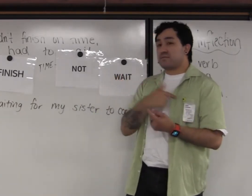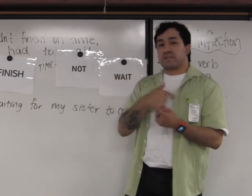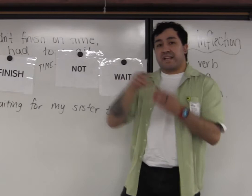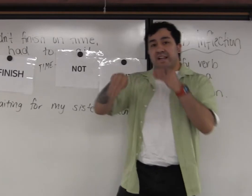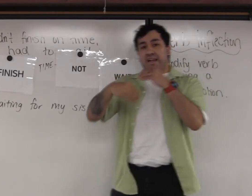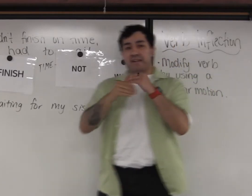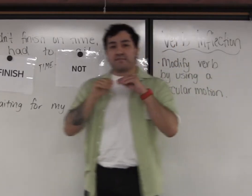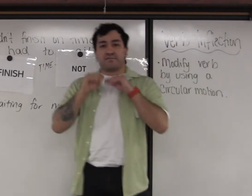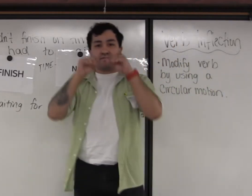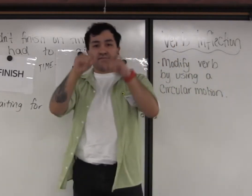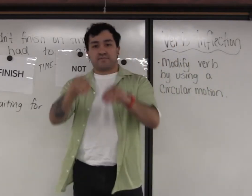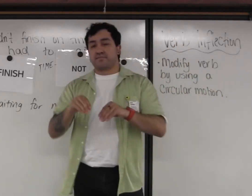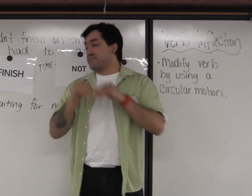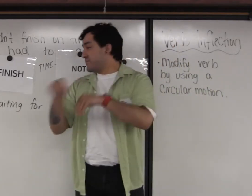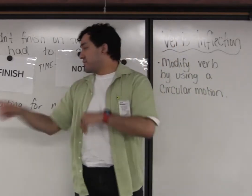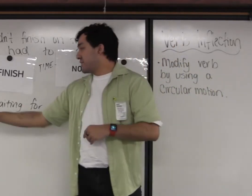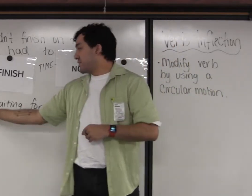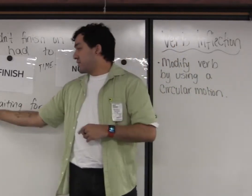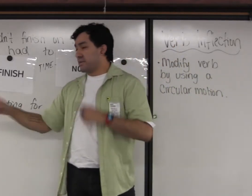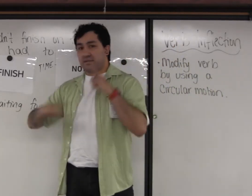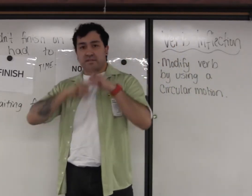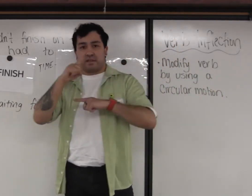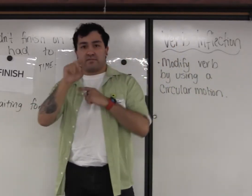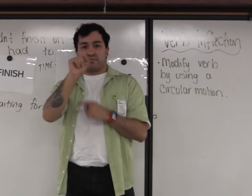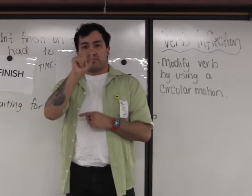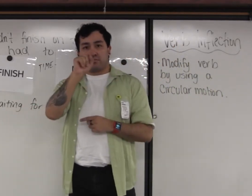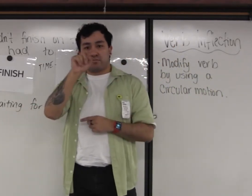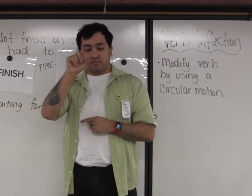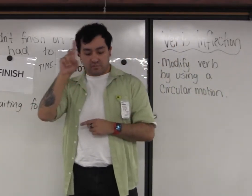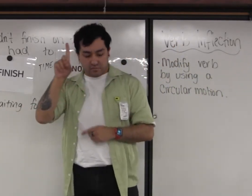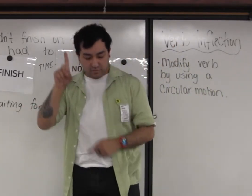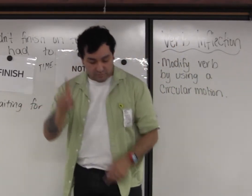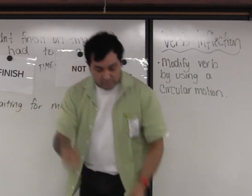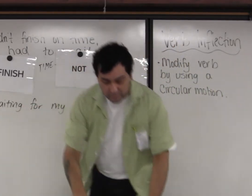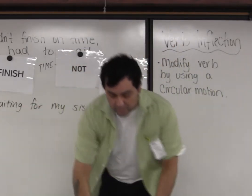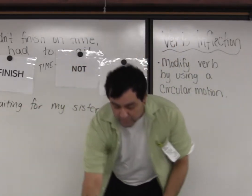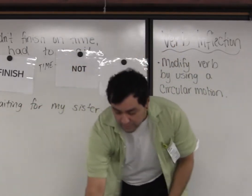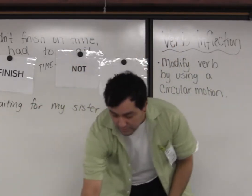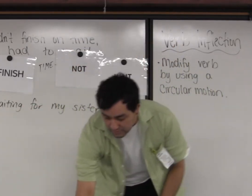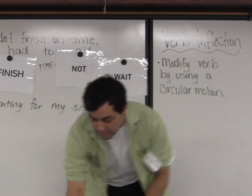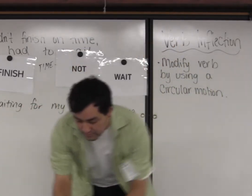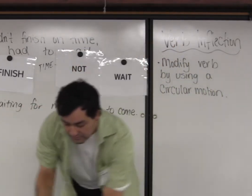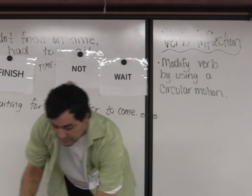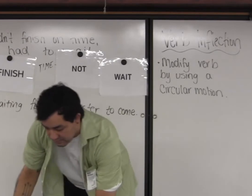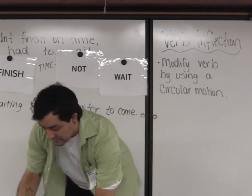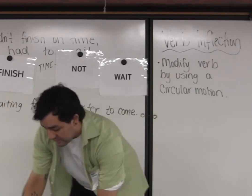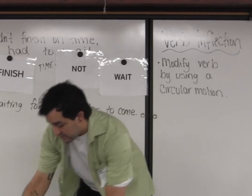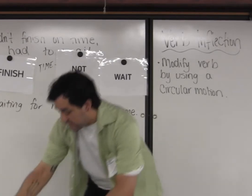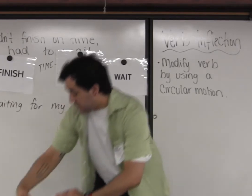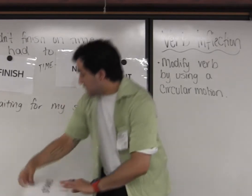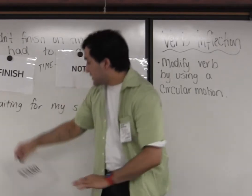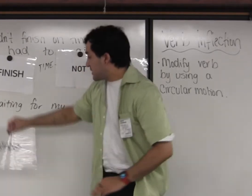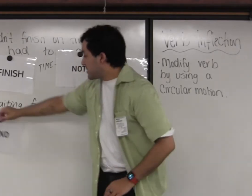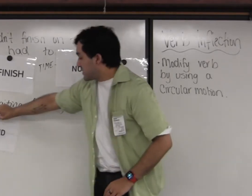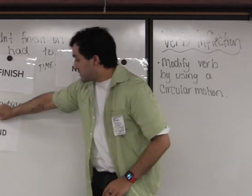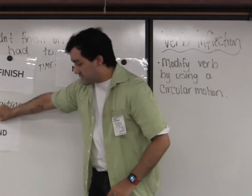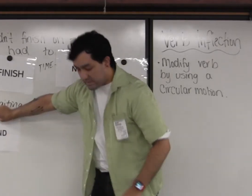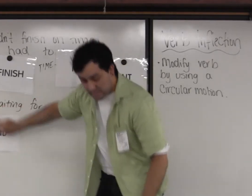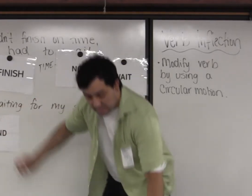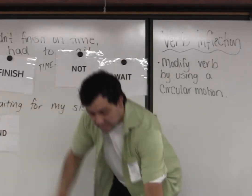adjusted to add the inflection, right? We can add that circular movement to it. And actually, by doing that to